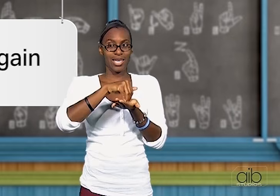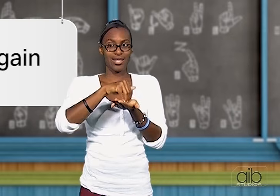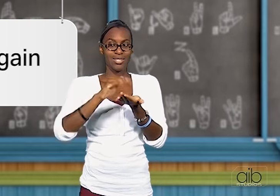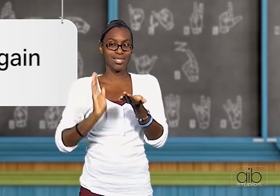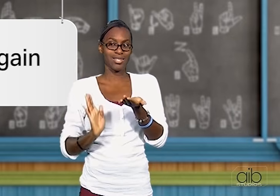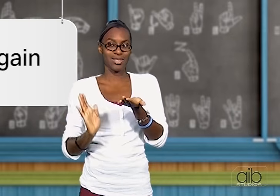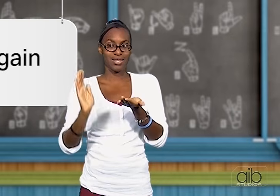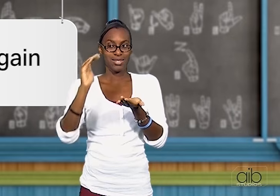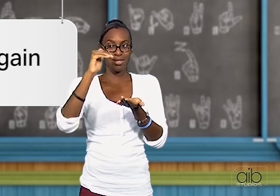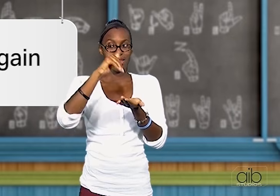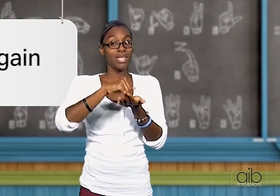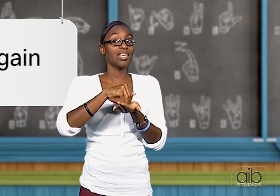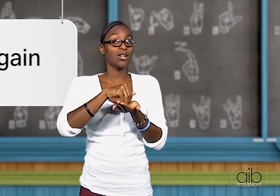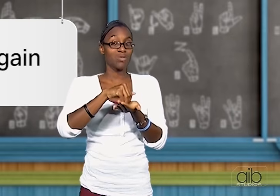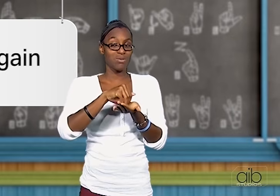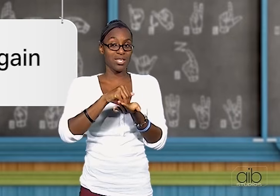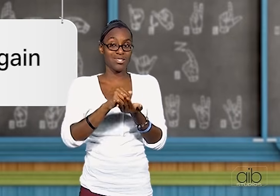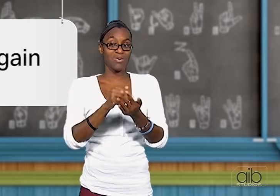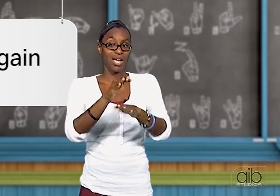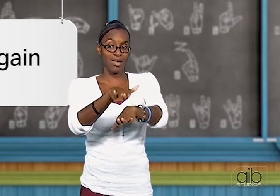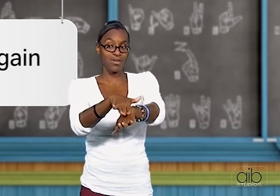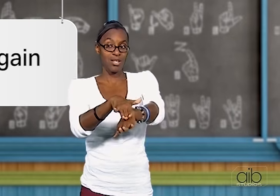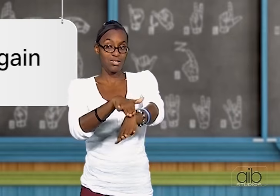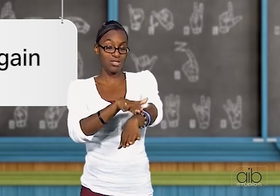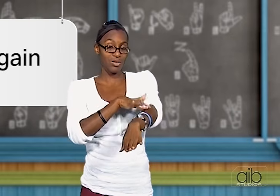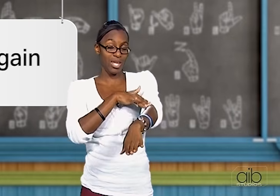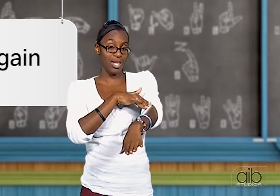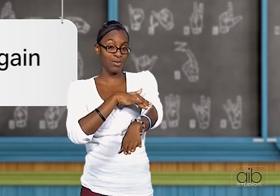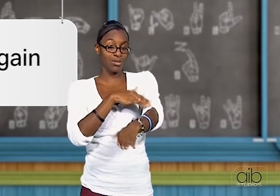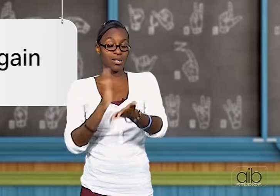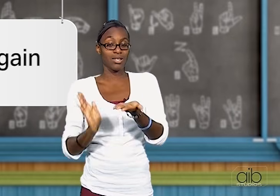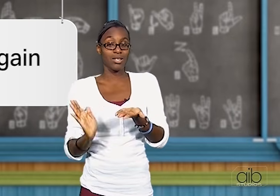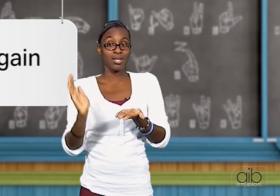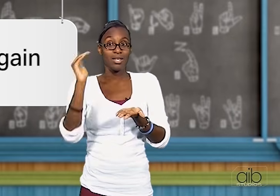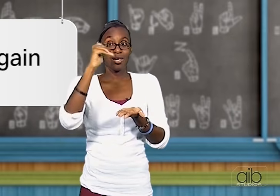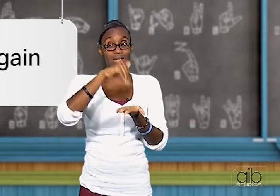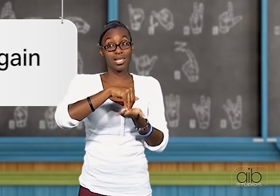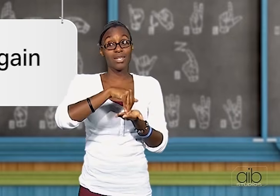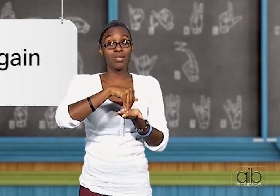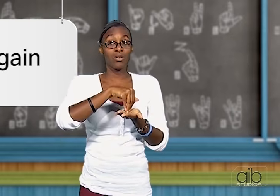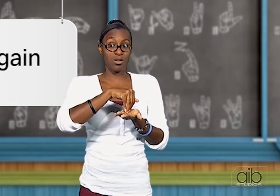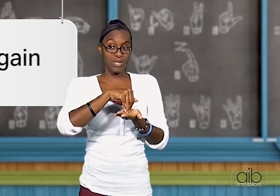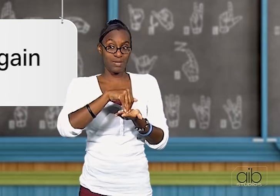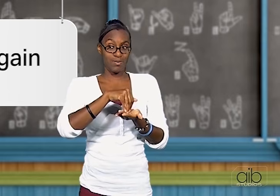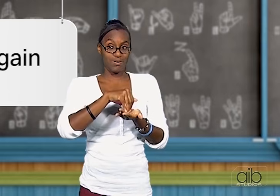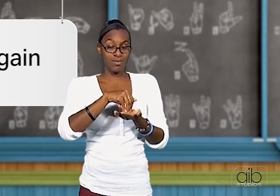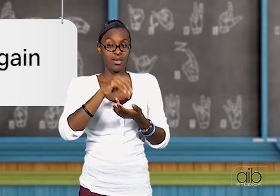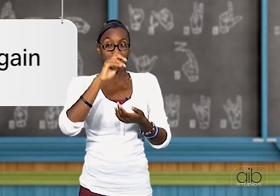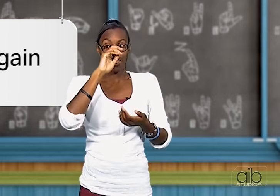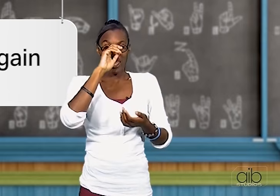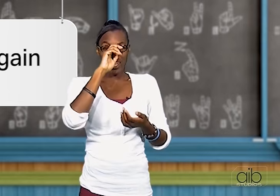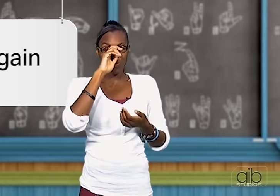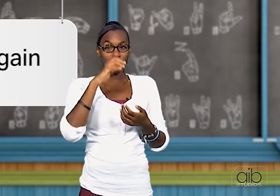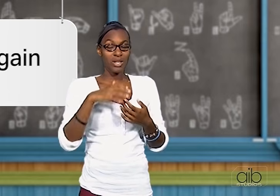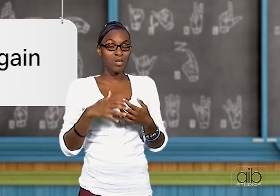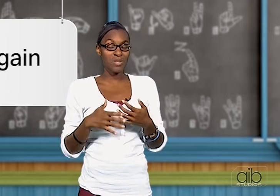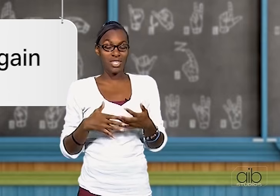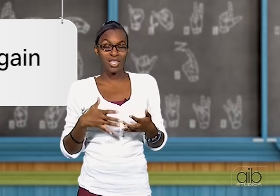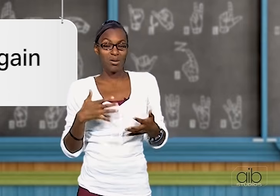Again. Again or repeat. So we have slow down, again or repeat. And if you want to be